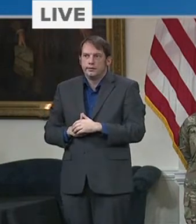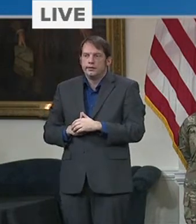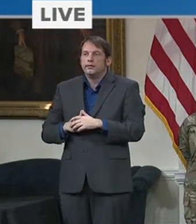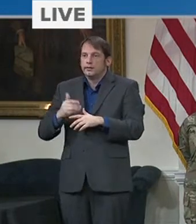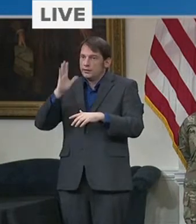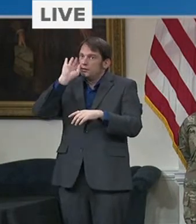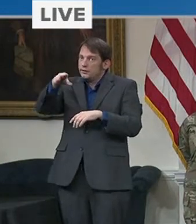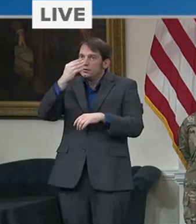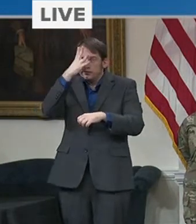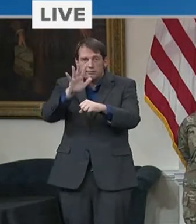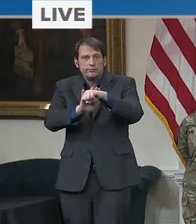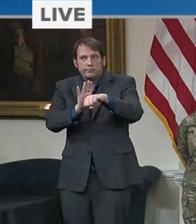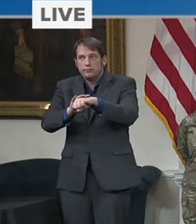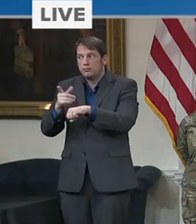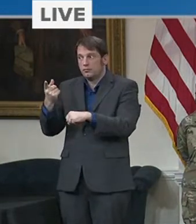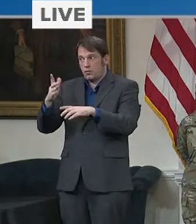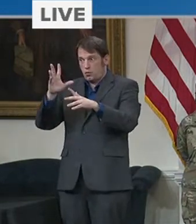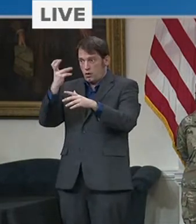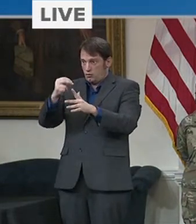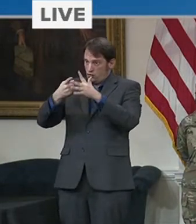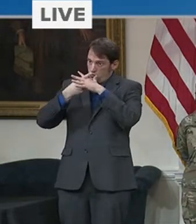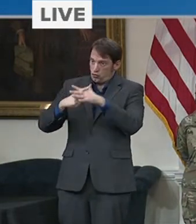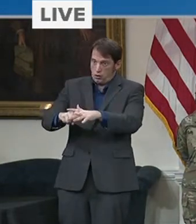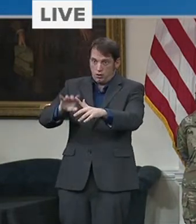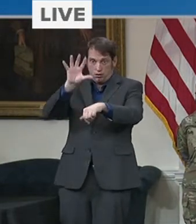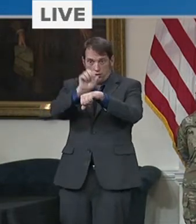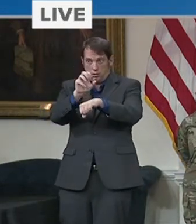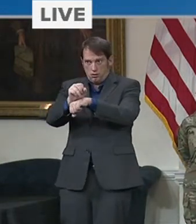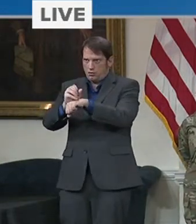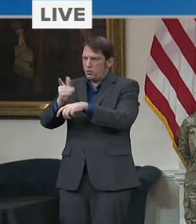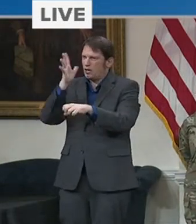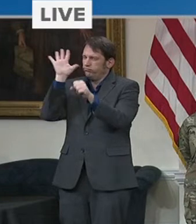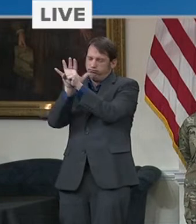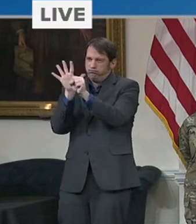should expect to be put on a waiting list.